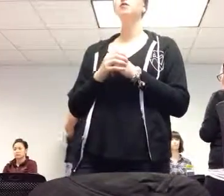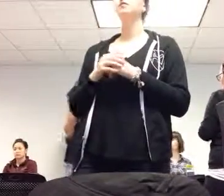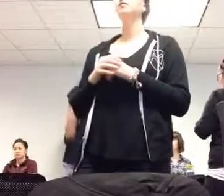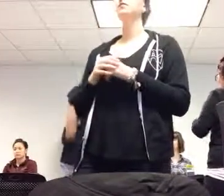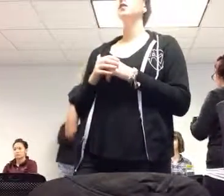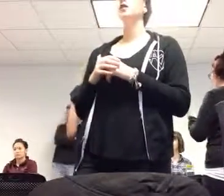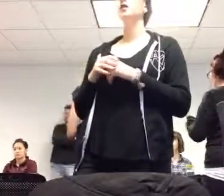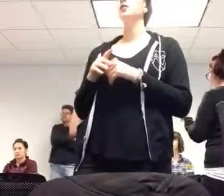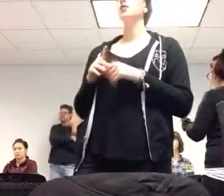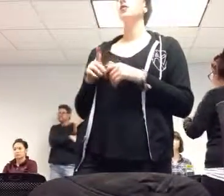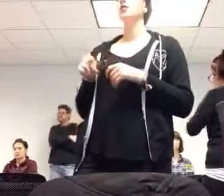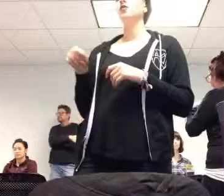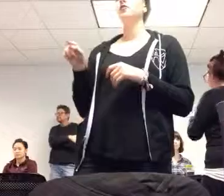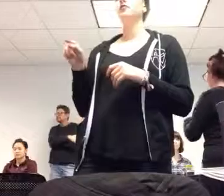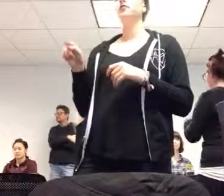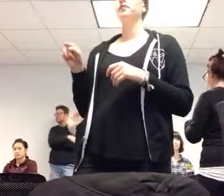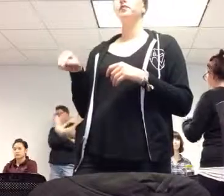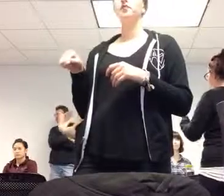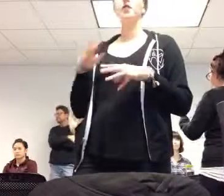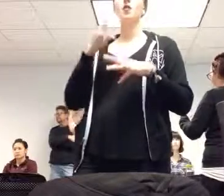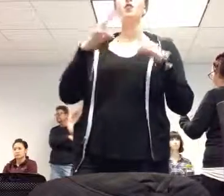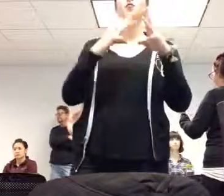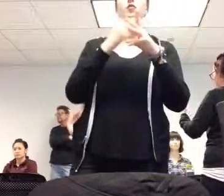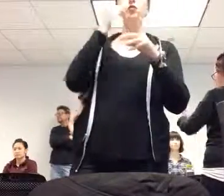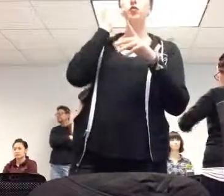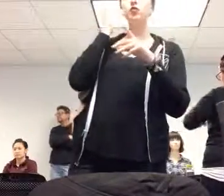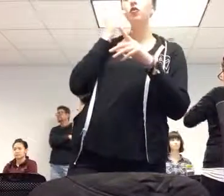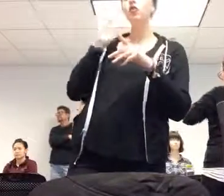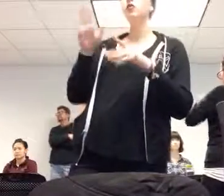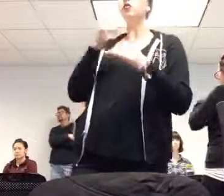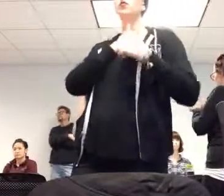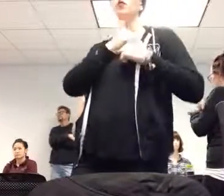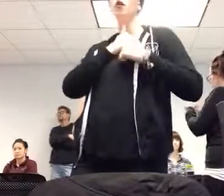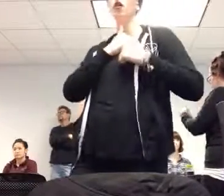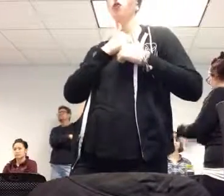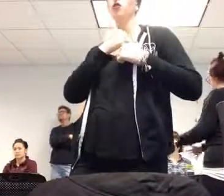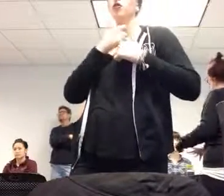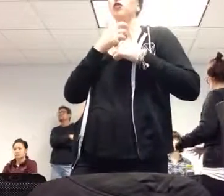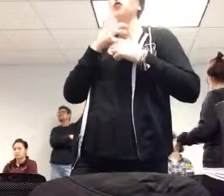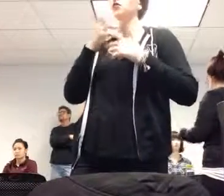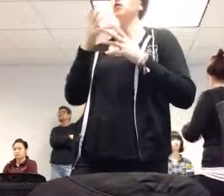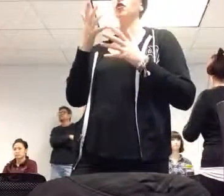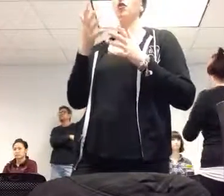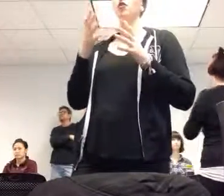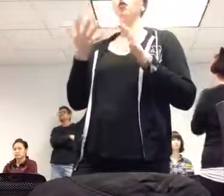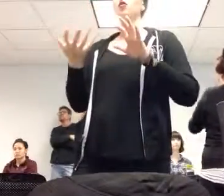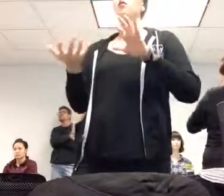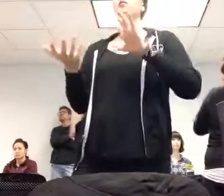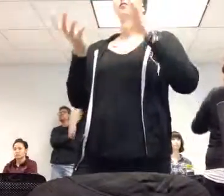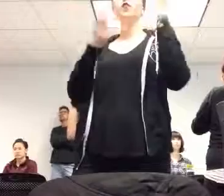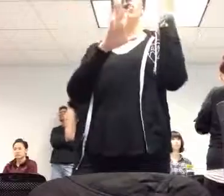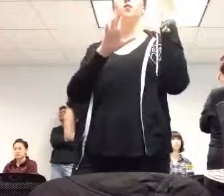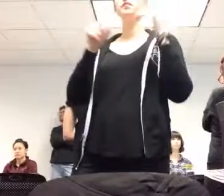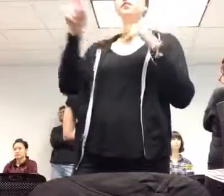out. There were elements in the American Army, General George Patton, that really didn't